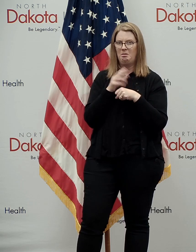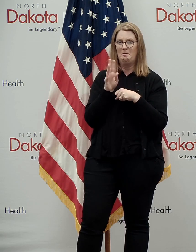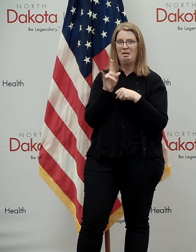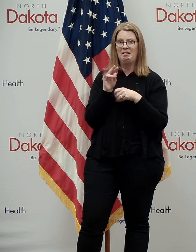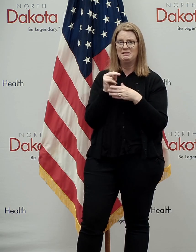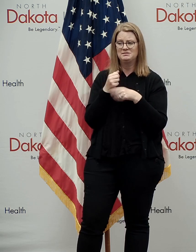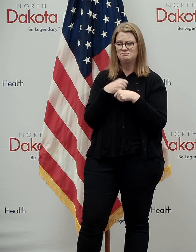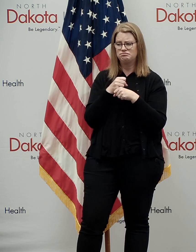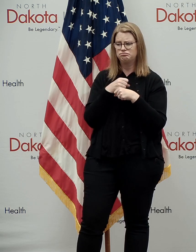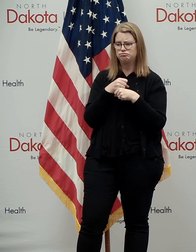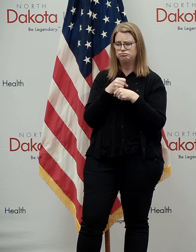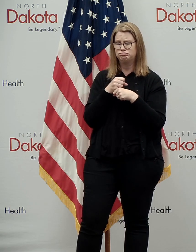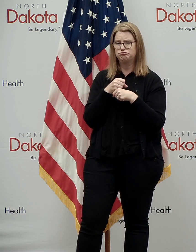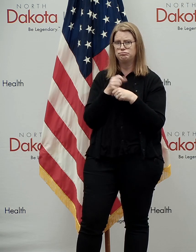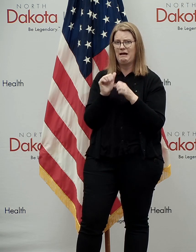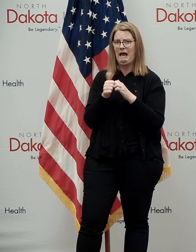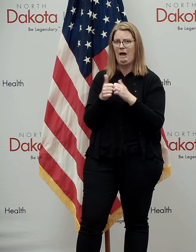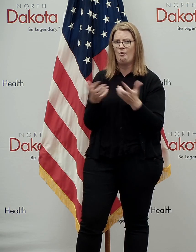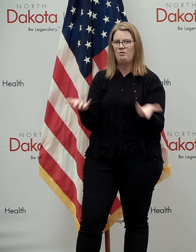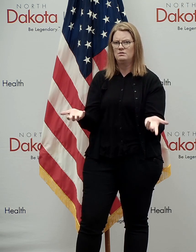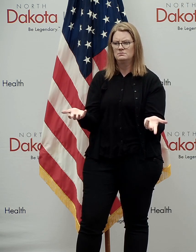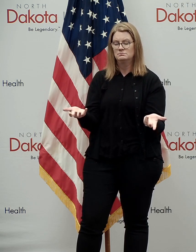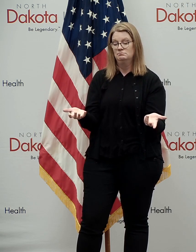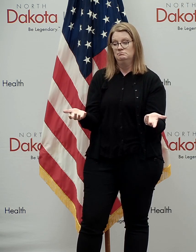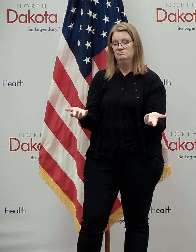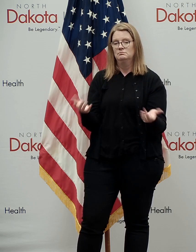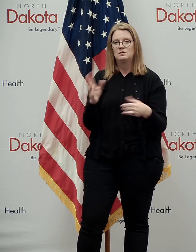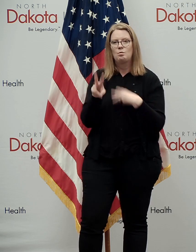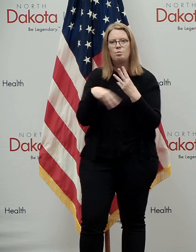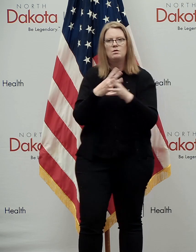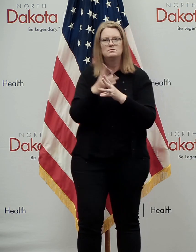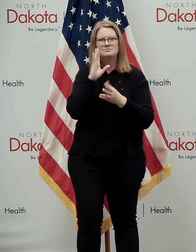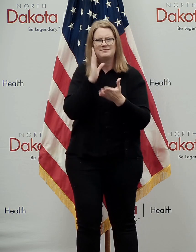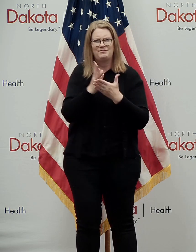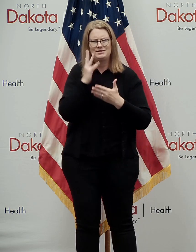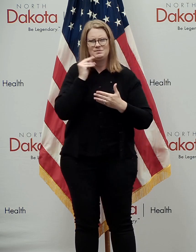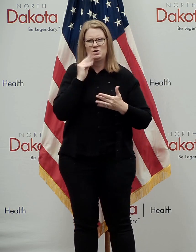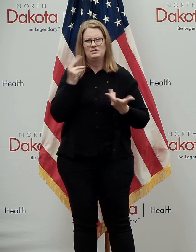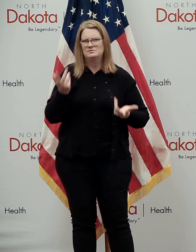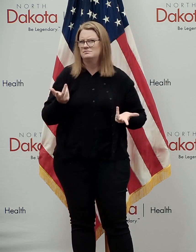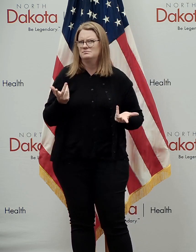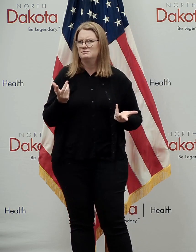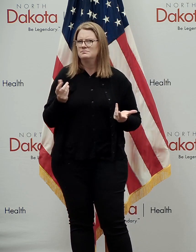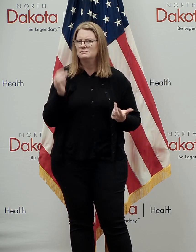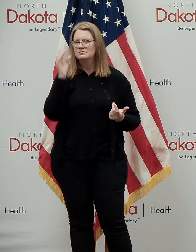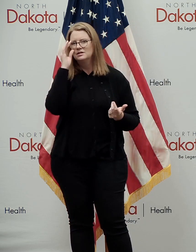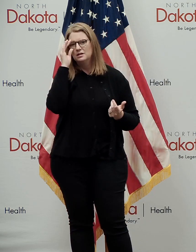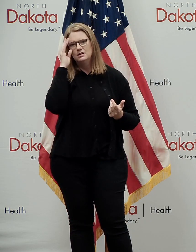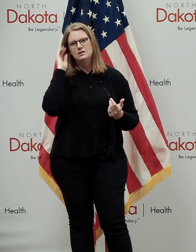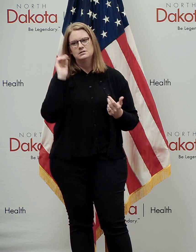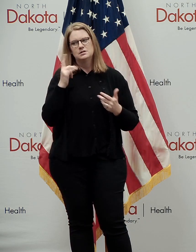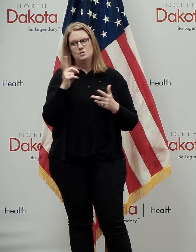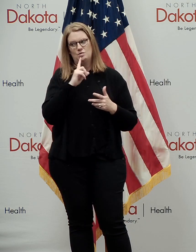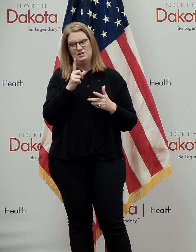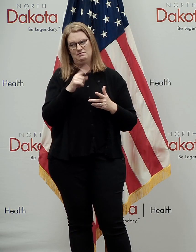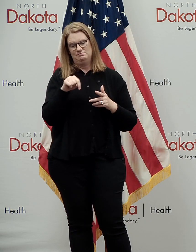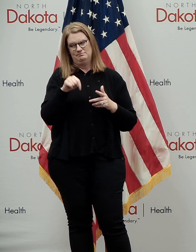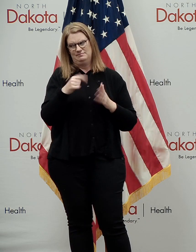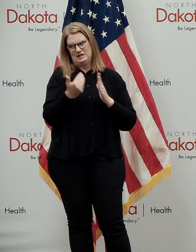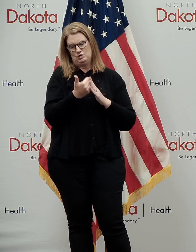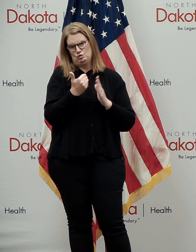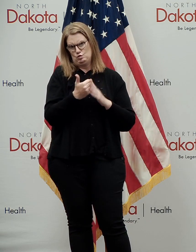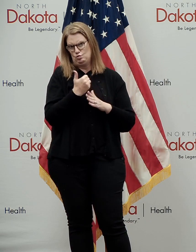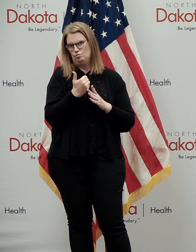is a manufacturing challenge that the world's never undertaken before, and so there'll be another exciting new chapter